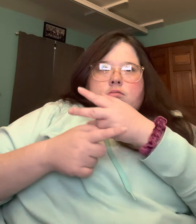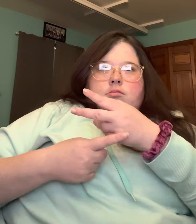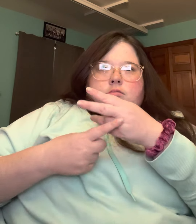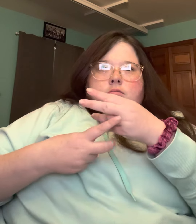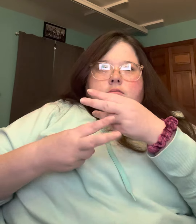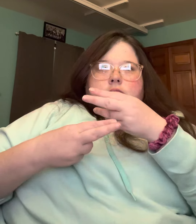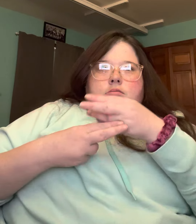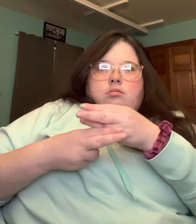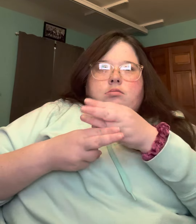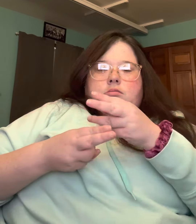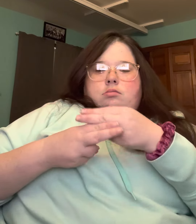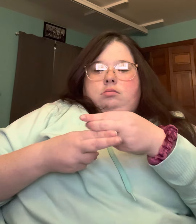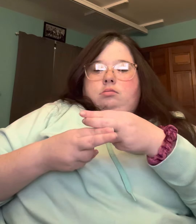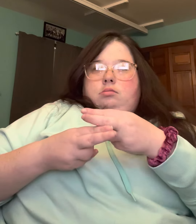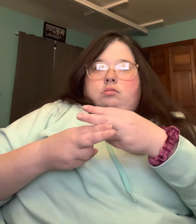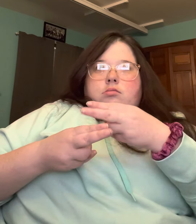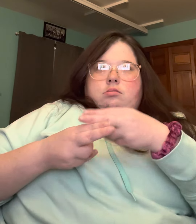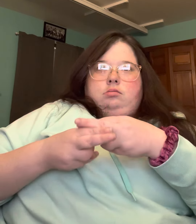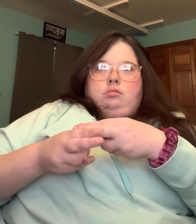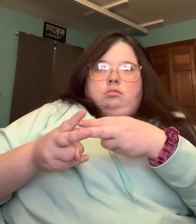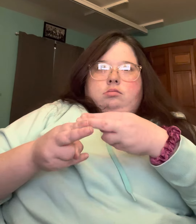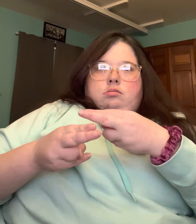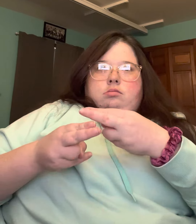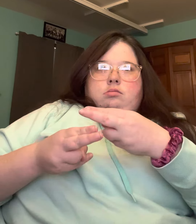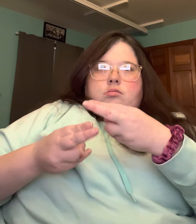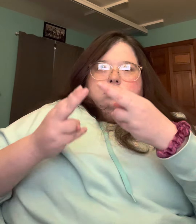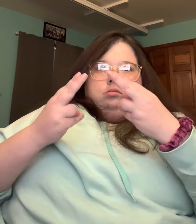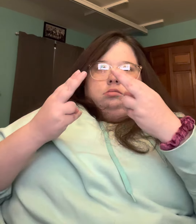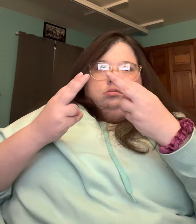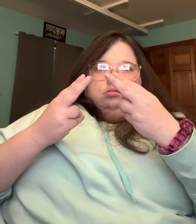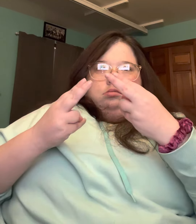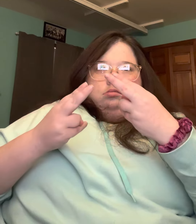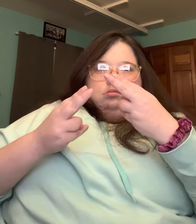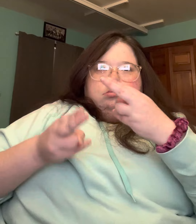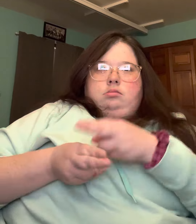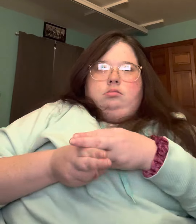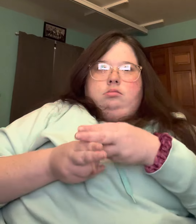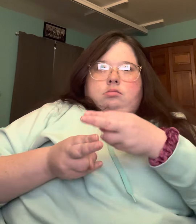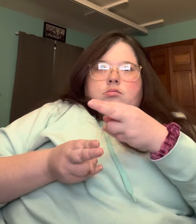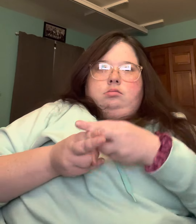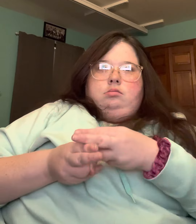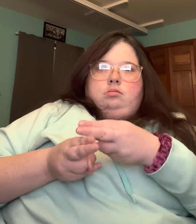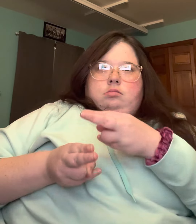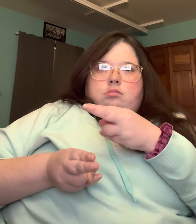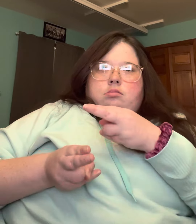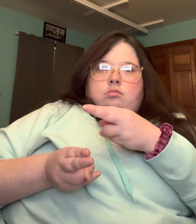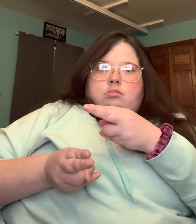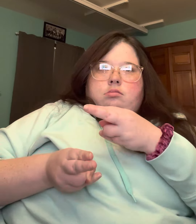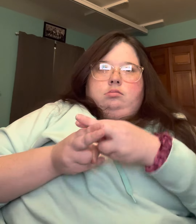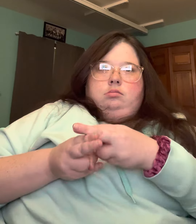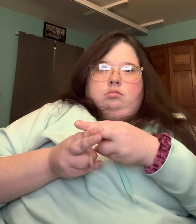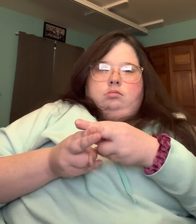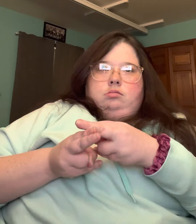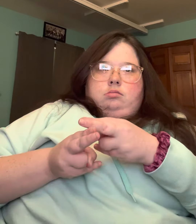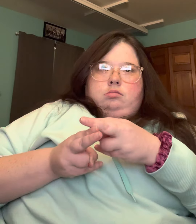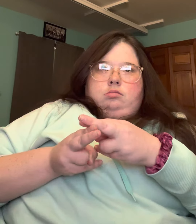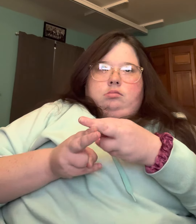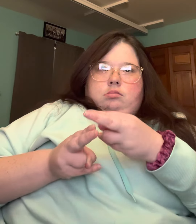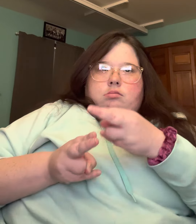name. So you're taking the hand shape of the letter H. One is going directly on top of the other and tapped